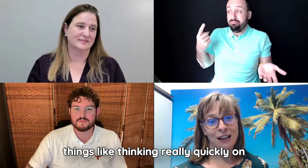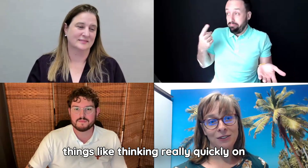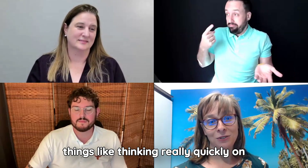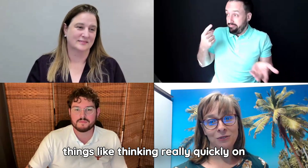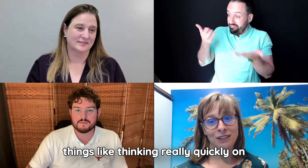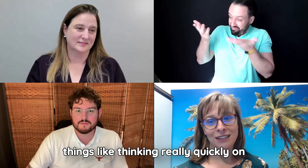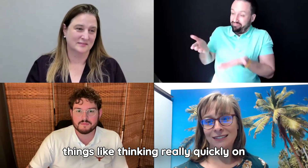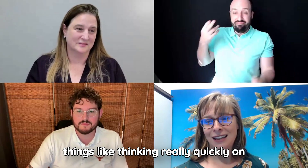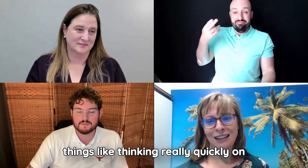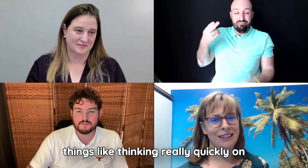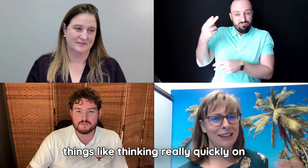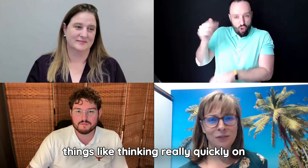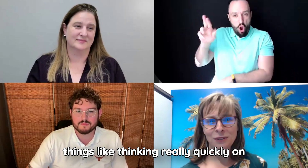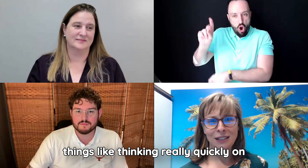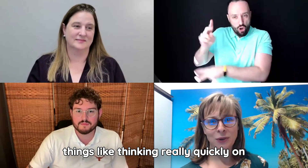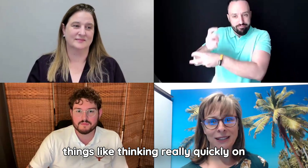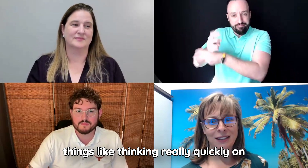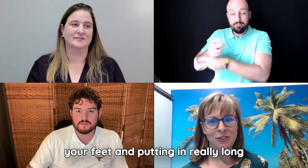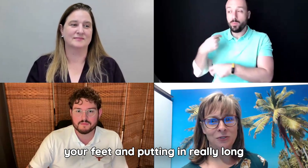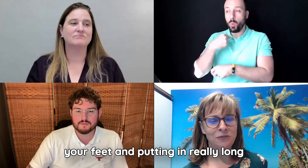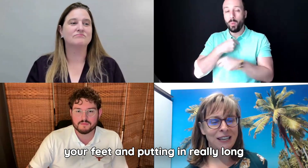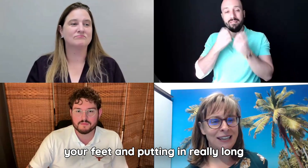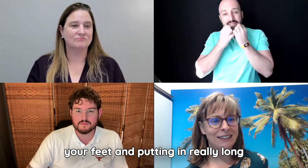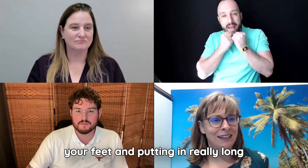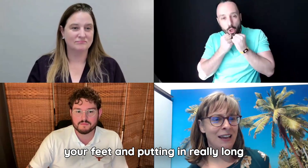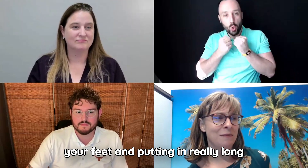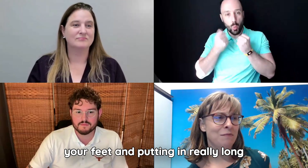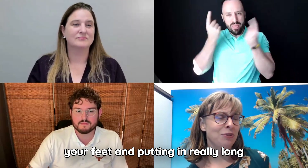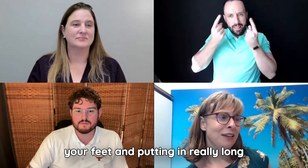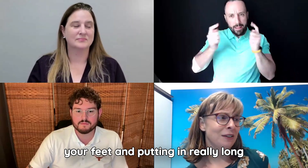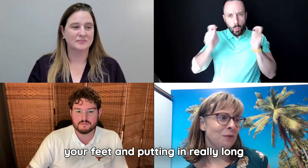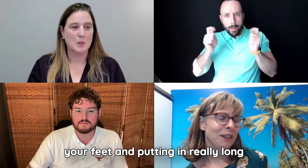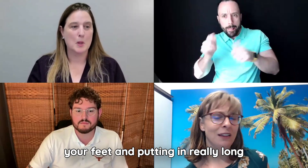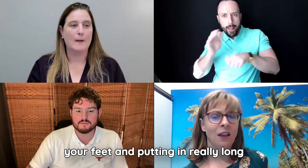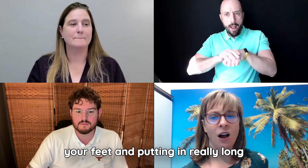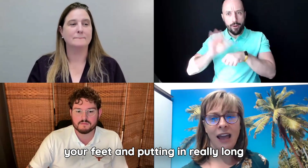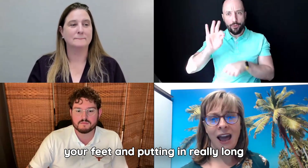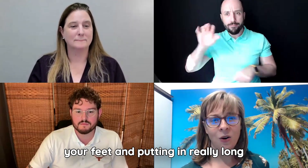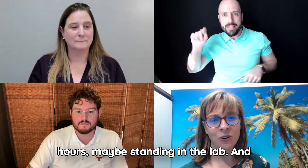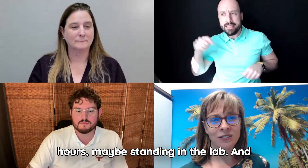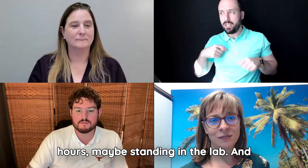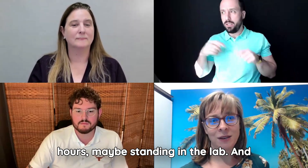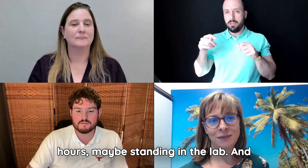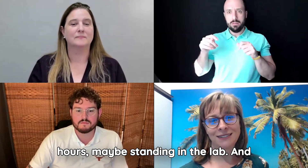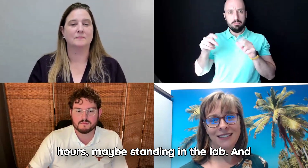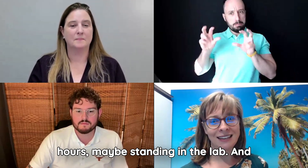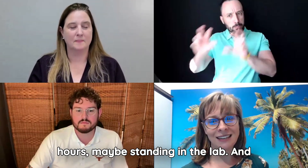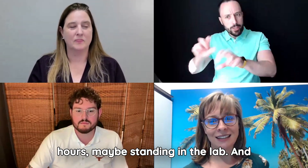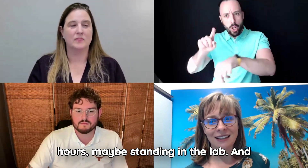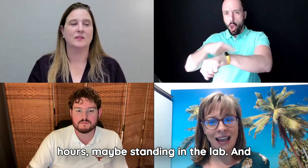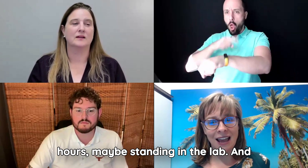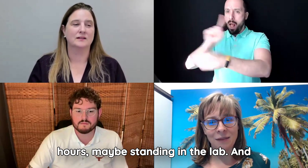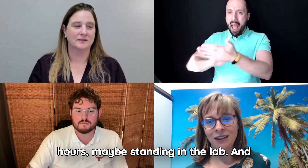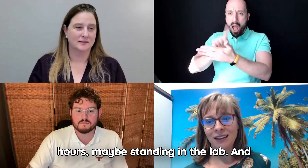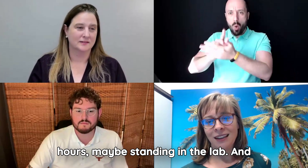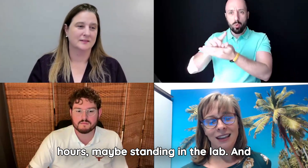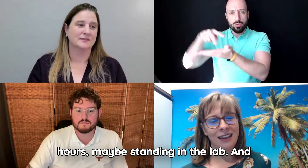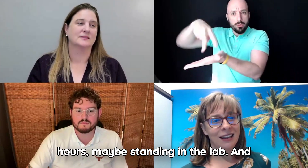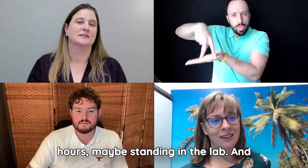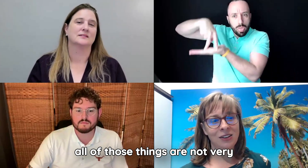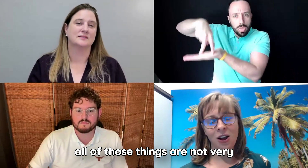We value things like thinking really quickly on your feet and putting in really long hours, maybe standing in the